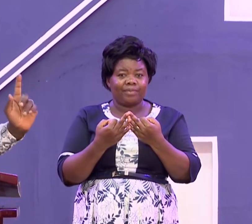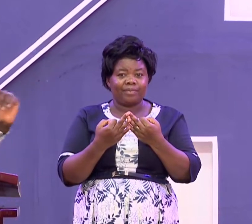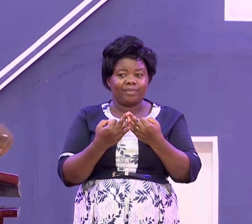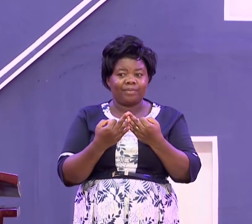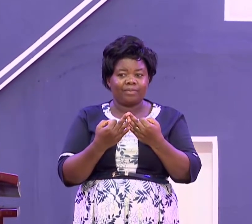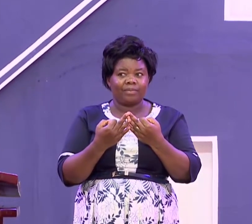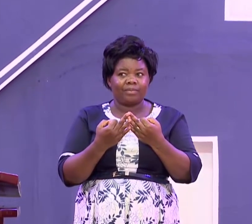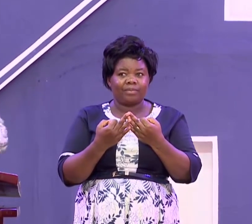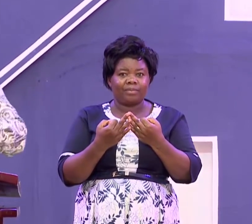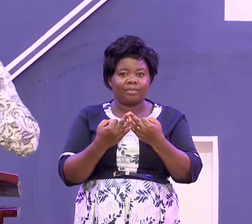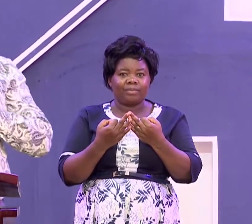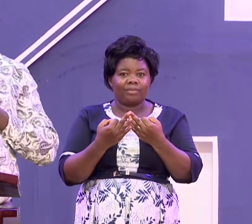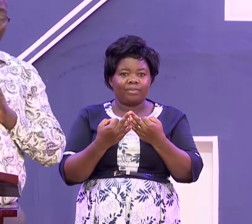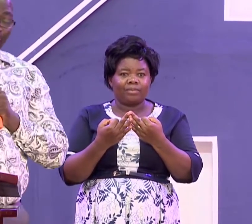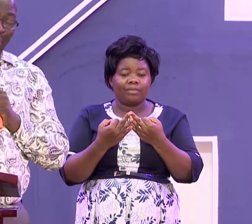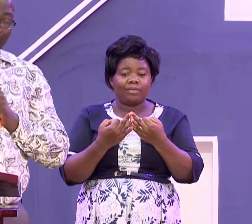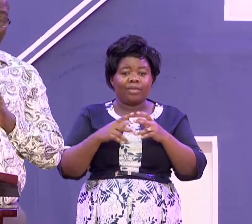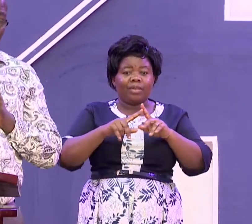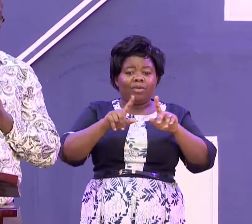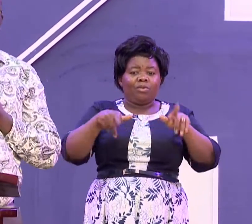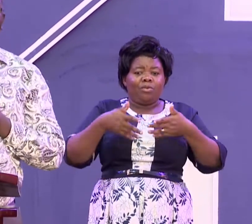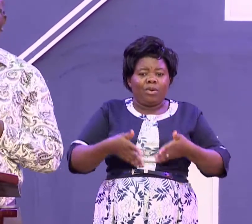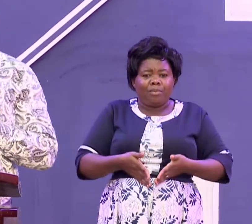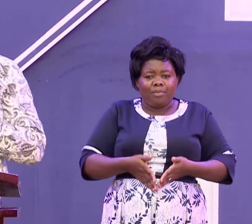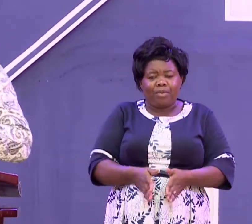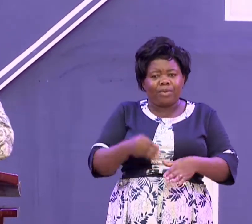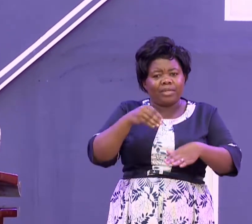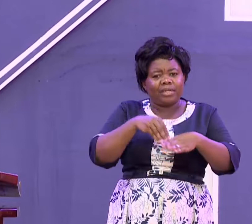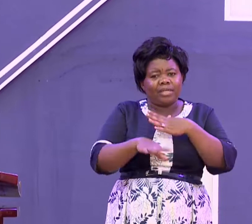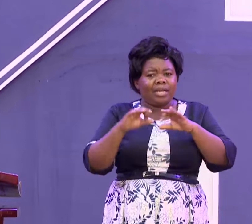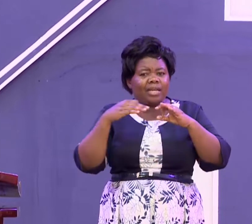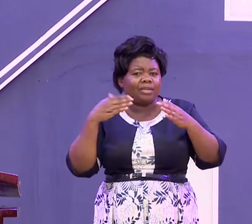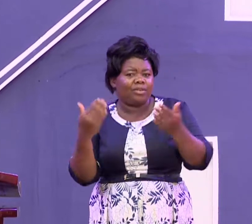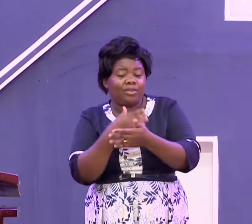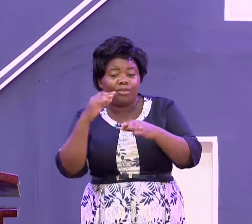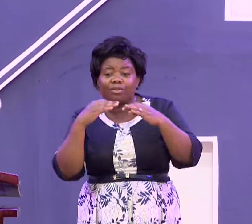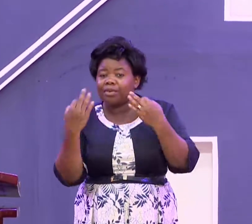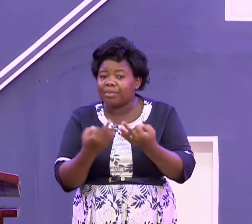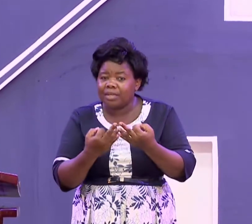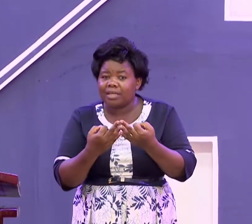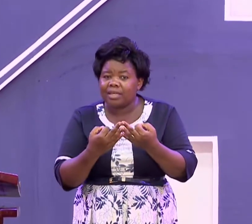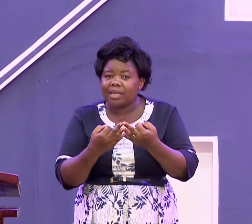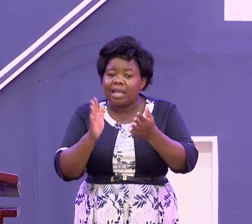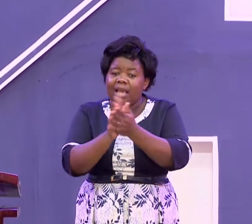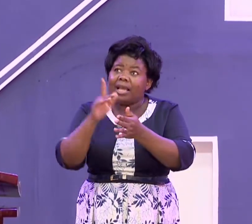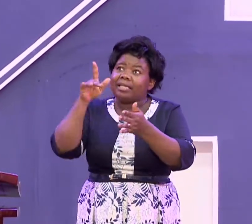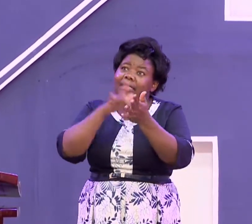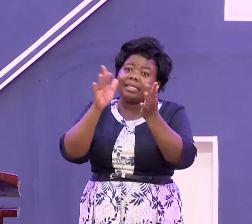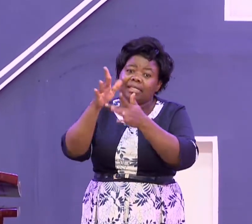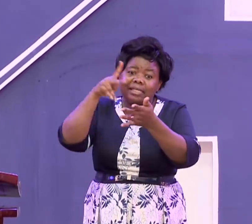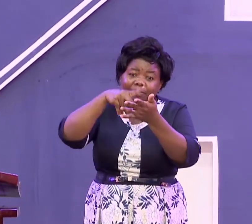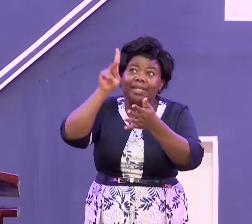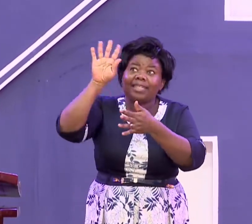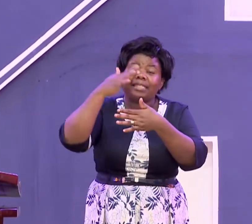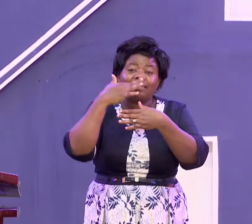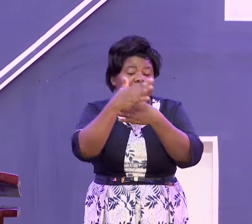birthed in the new family. We were adopted in the new family. And bought by